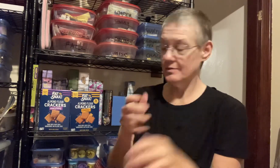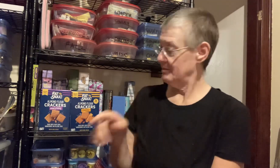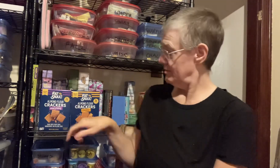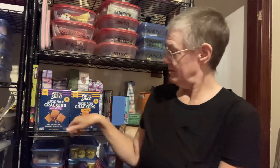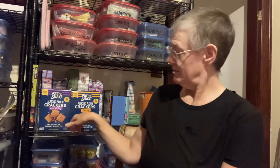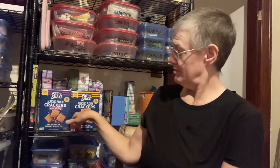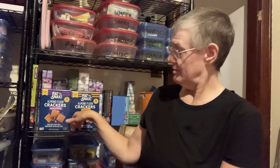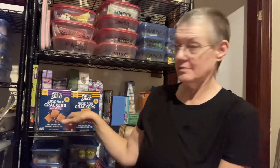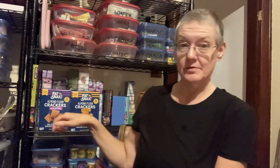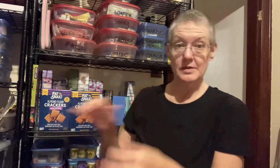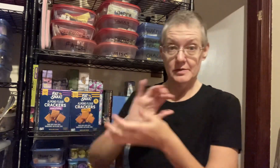Everything,